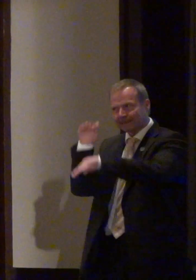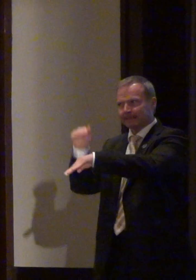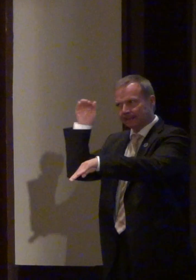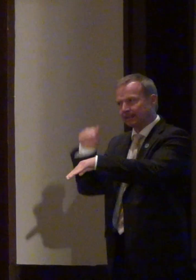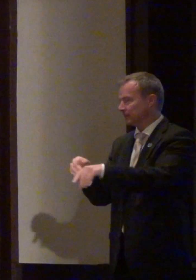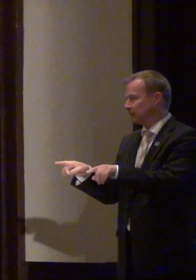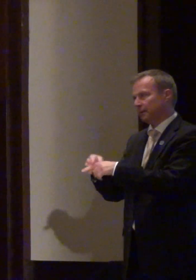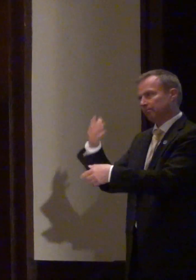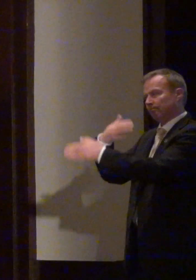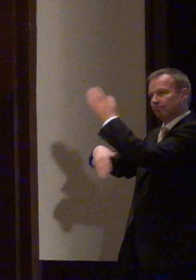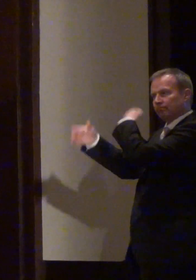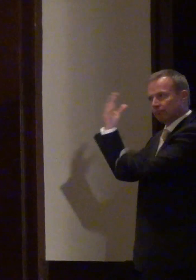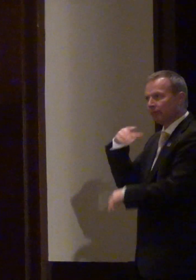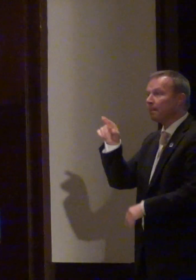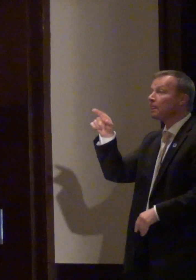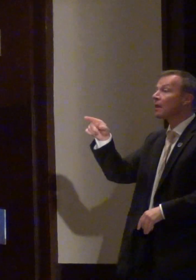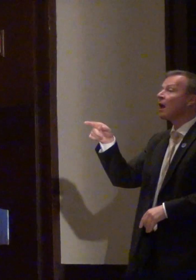people. But